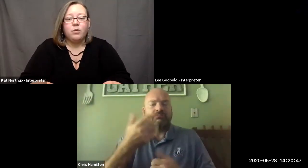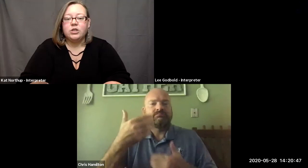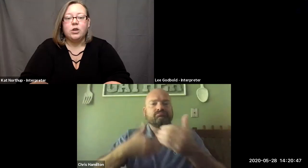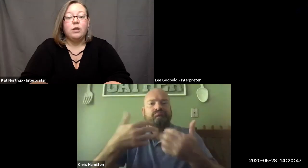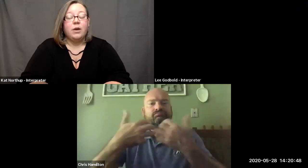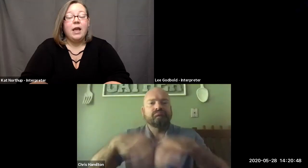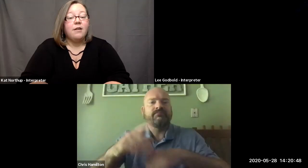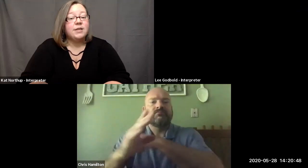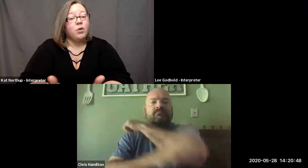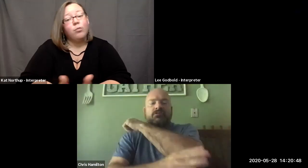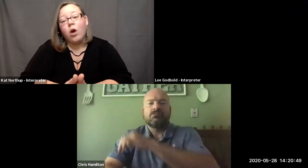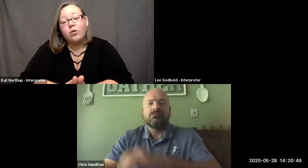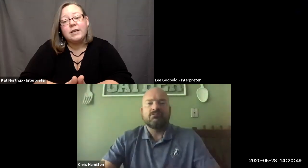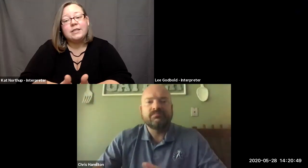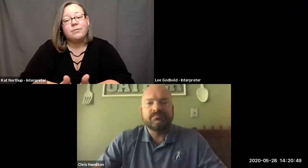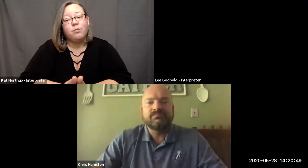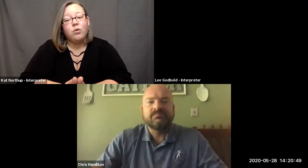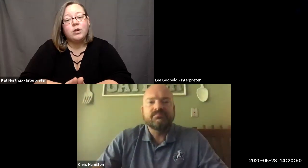to show that we have some camaraderie and some support